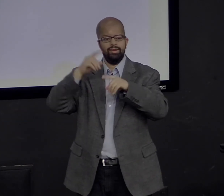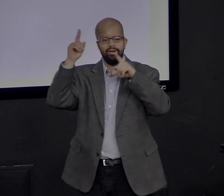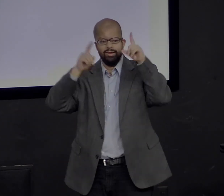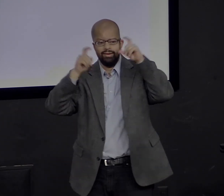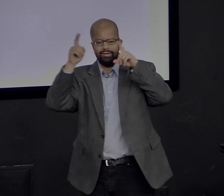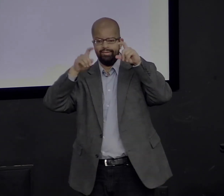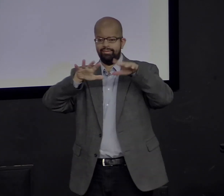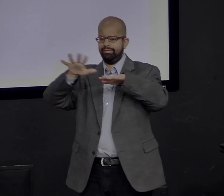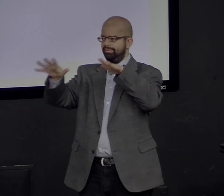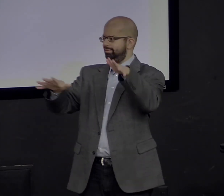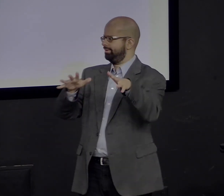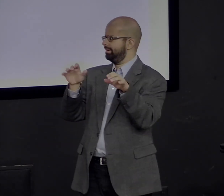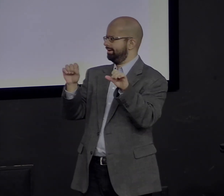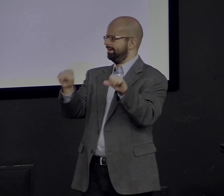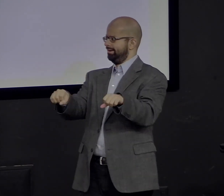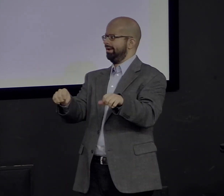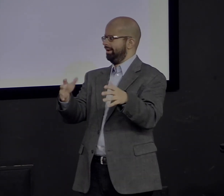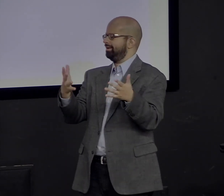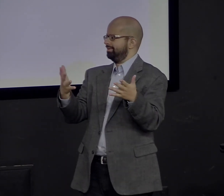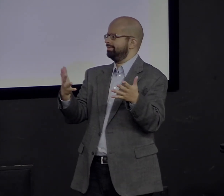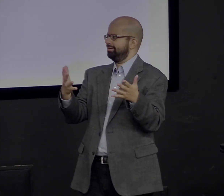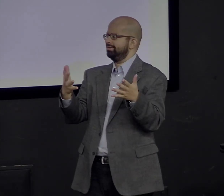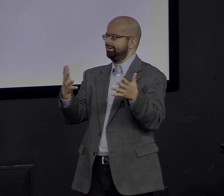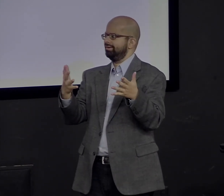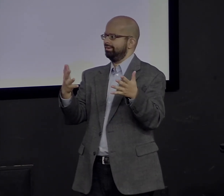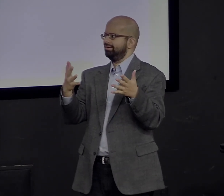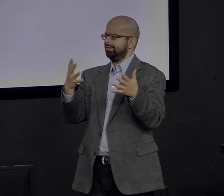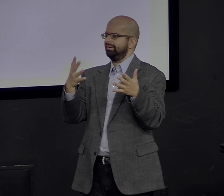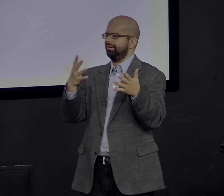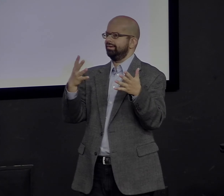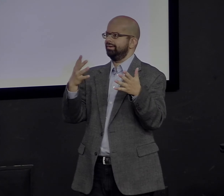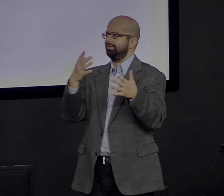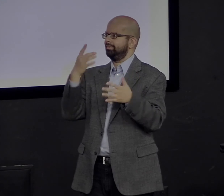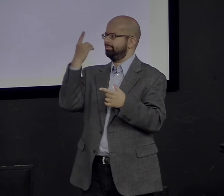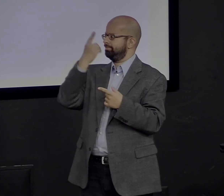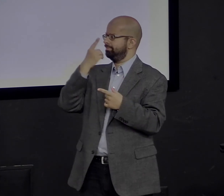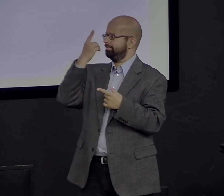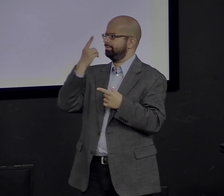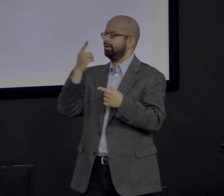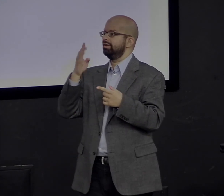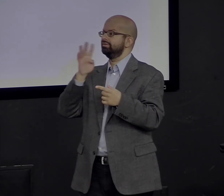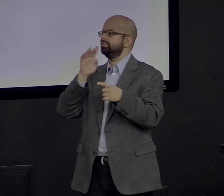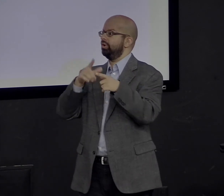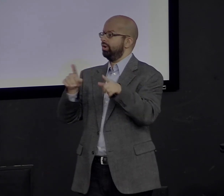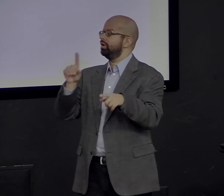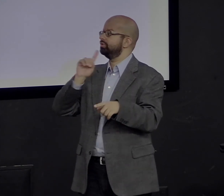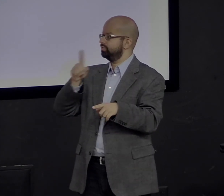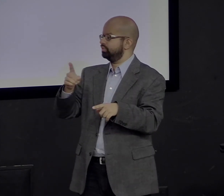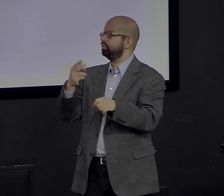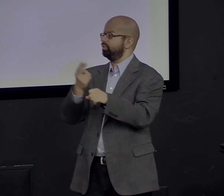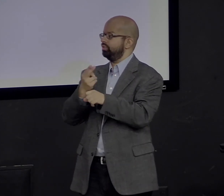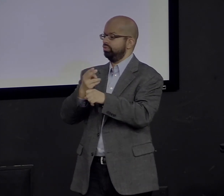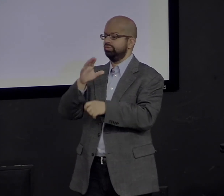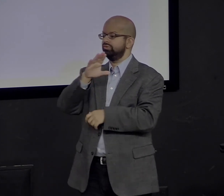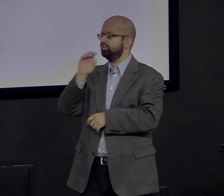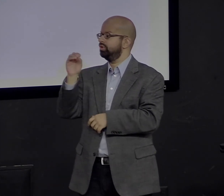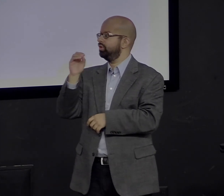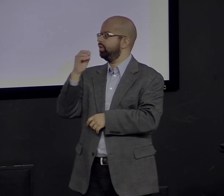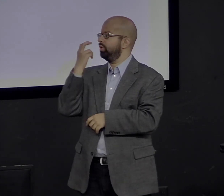language incorporates spatial features and non-manual features that have